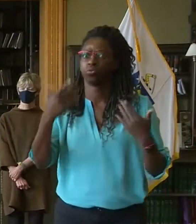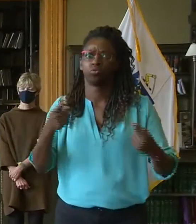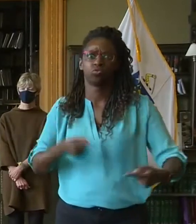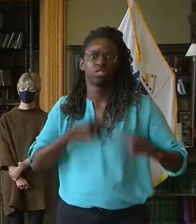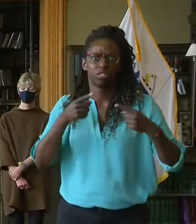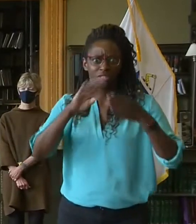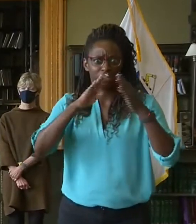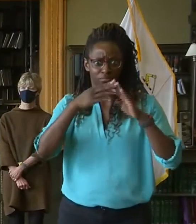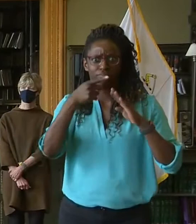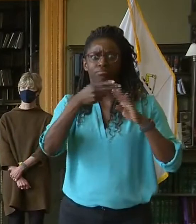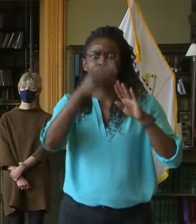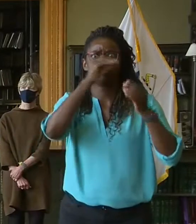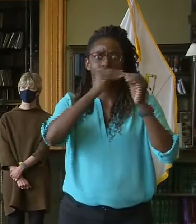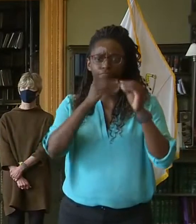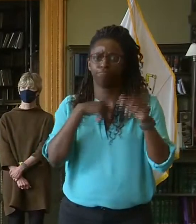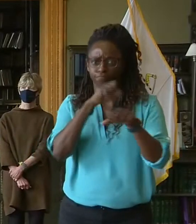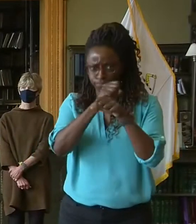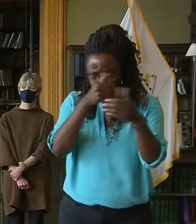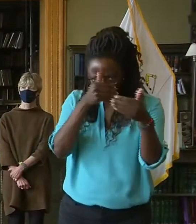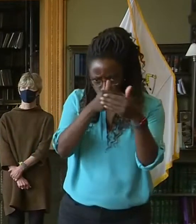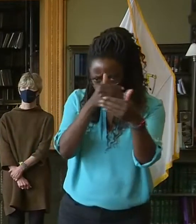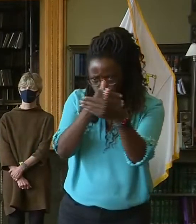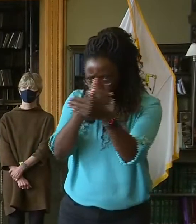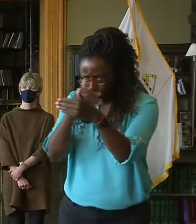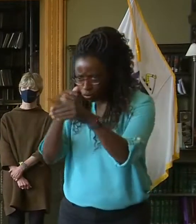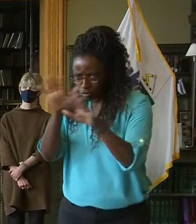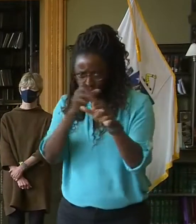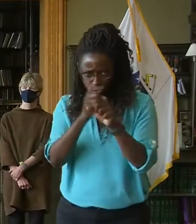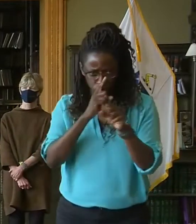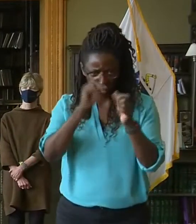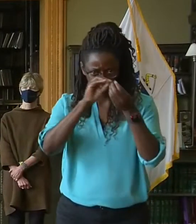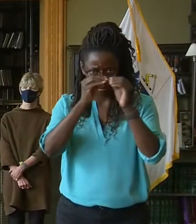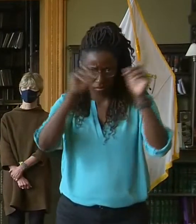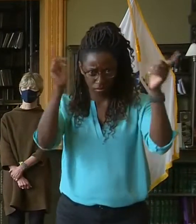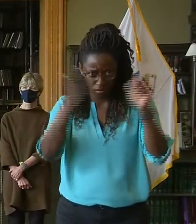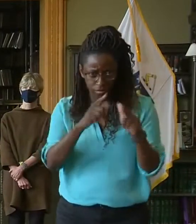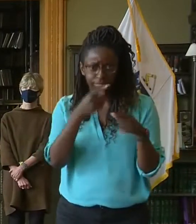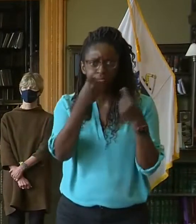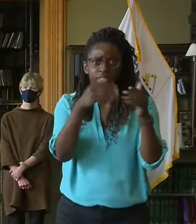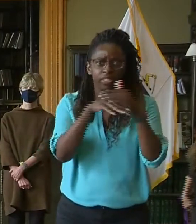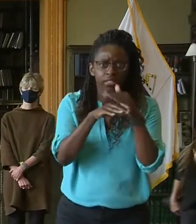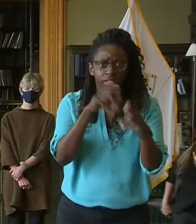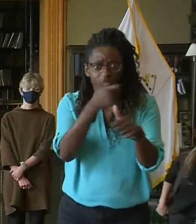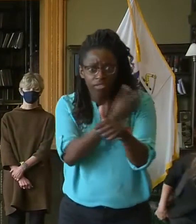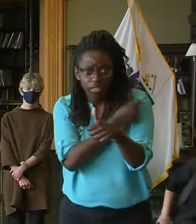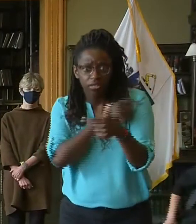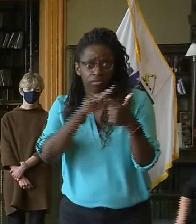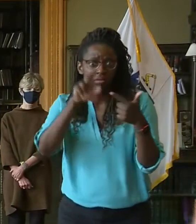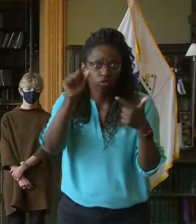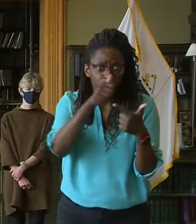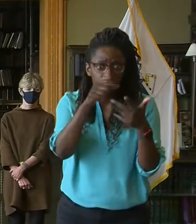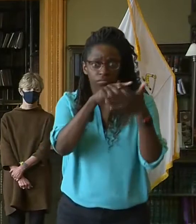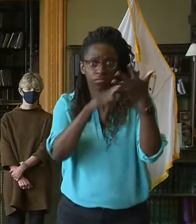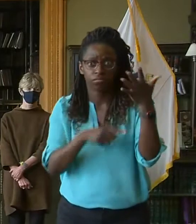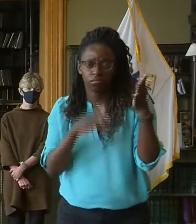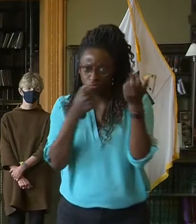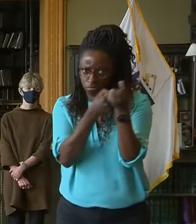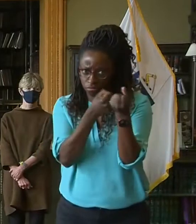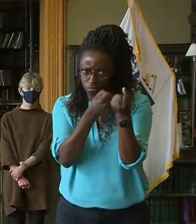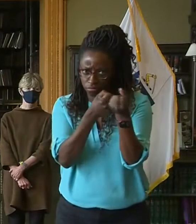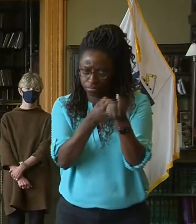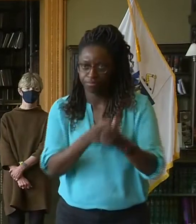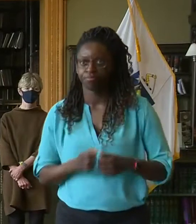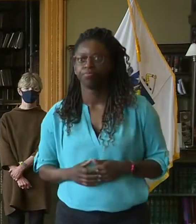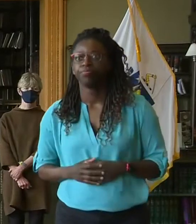well. There's no wait, and we're going to continue to do everything we can to make it easy for people to get vaccinated here in